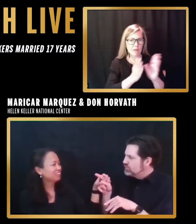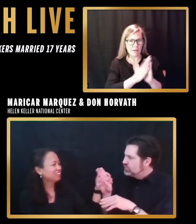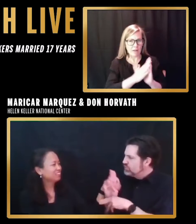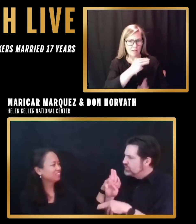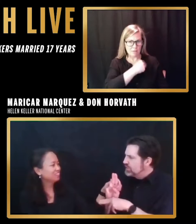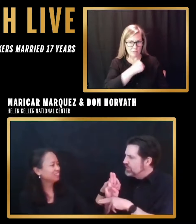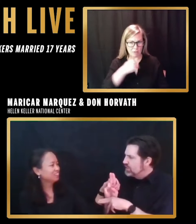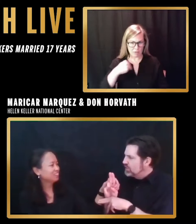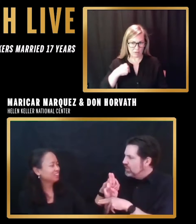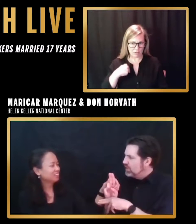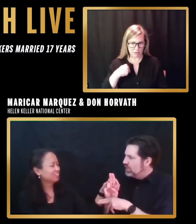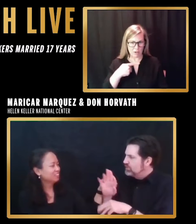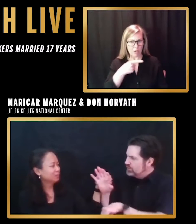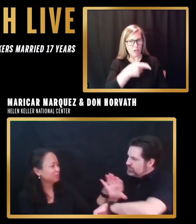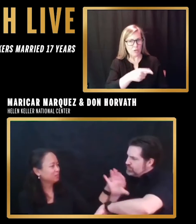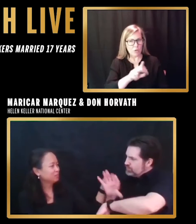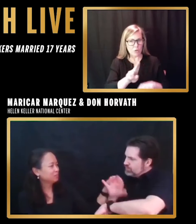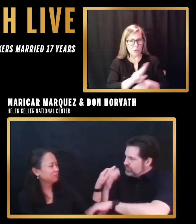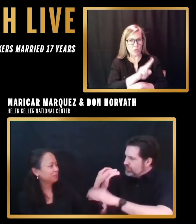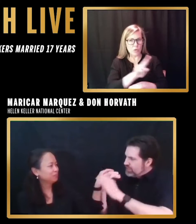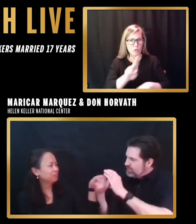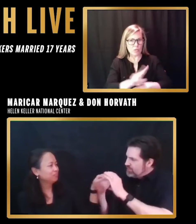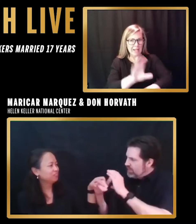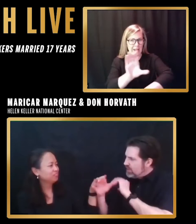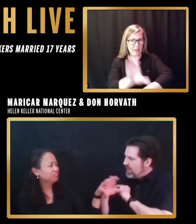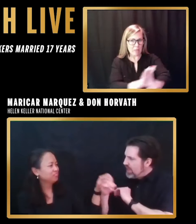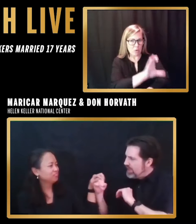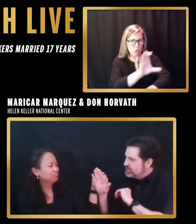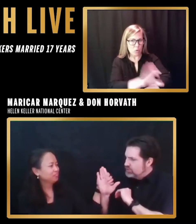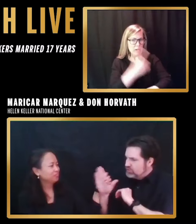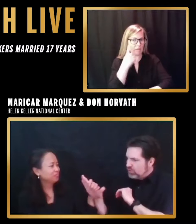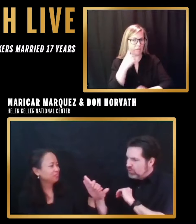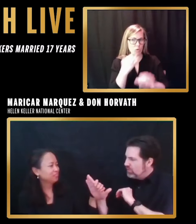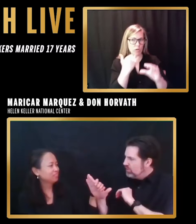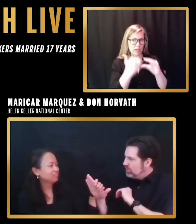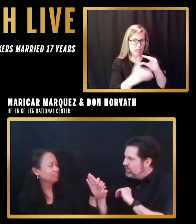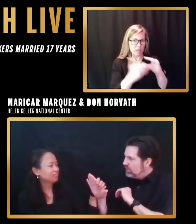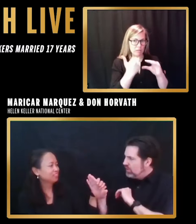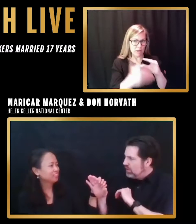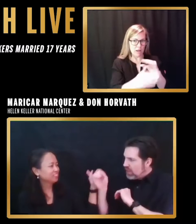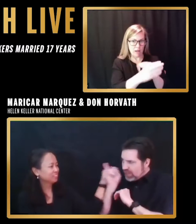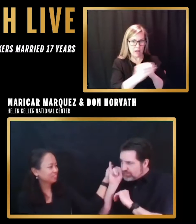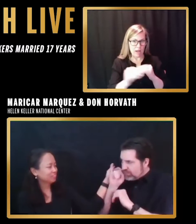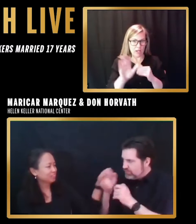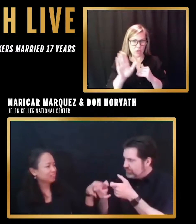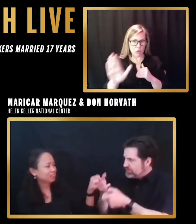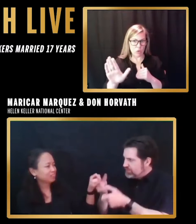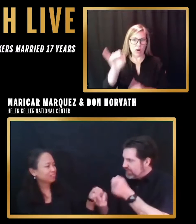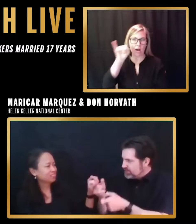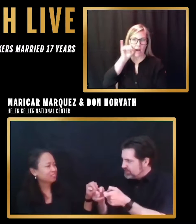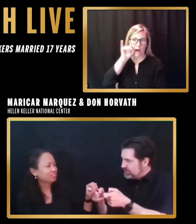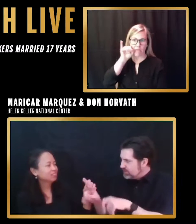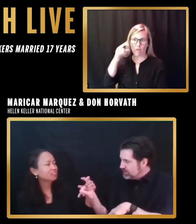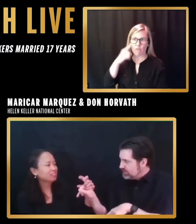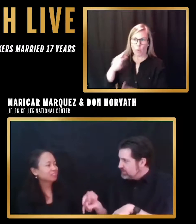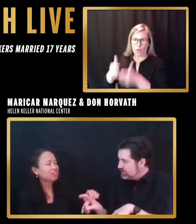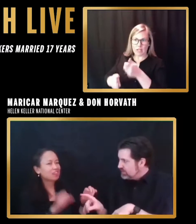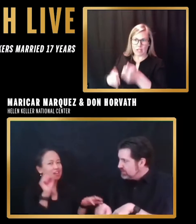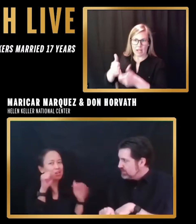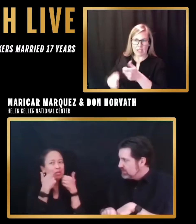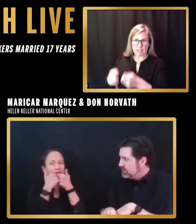you using the computer for email and your iPhone for text?